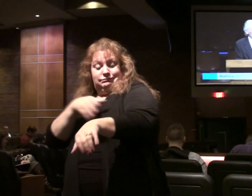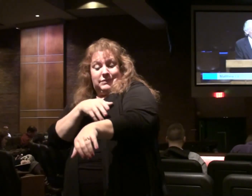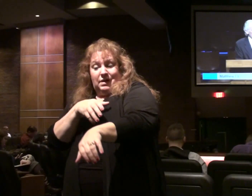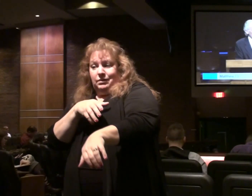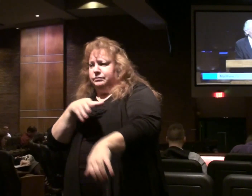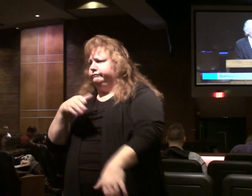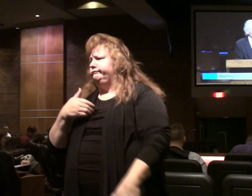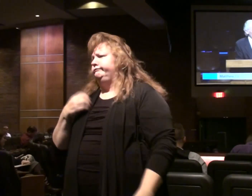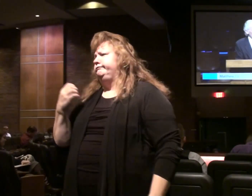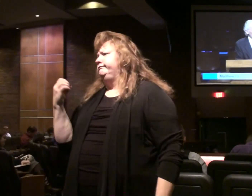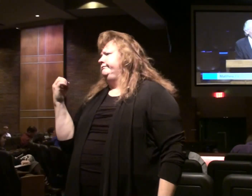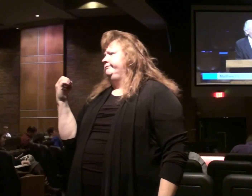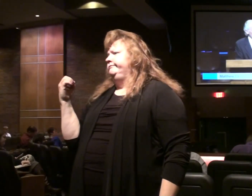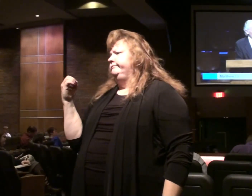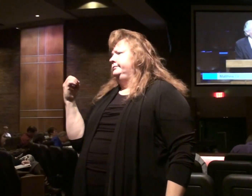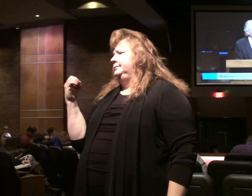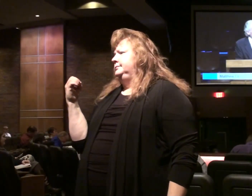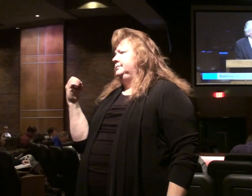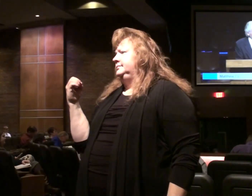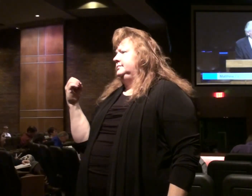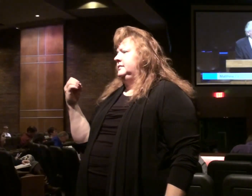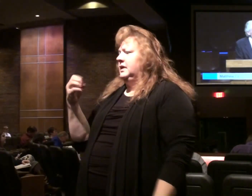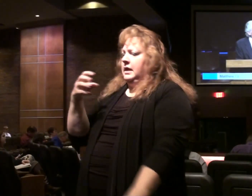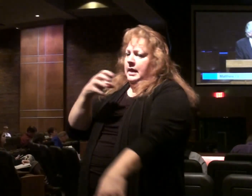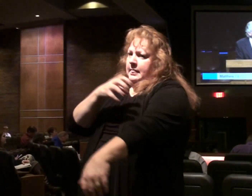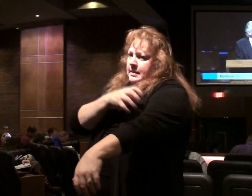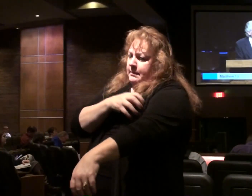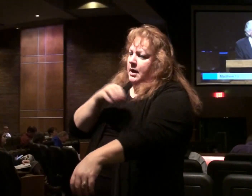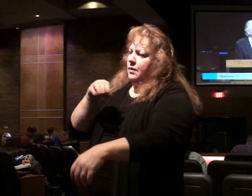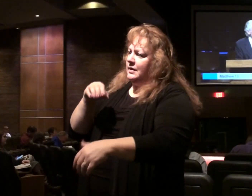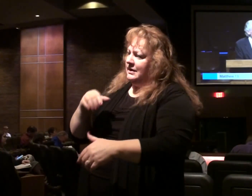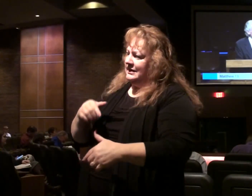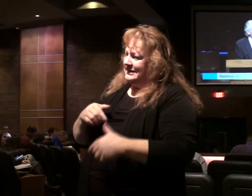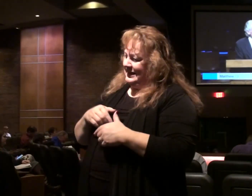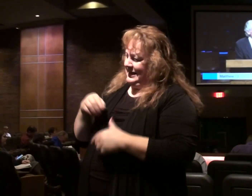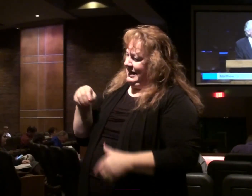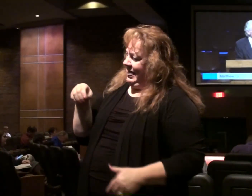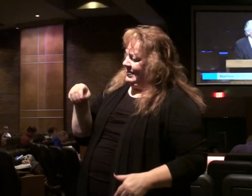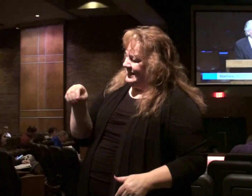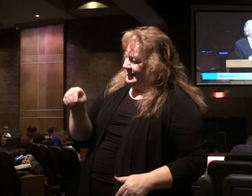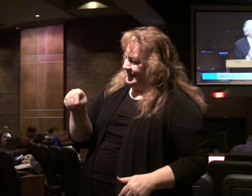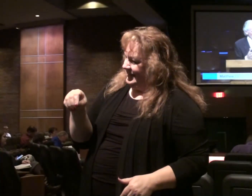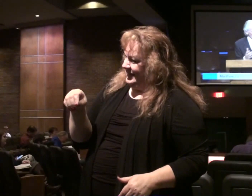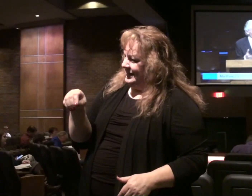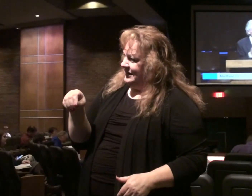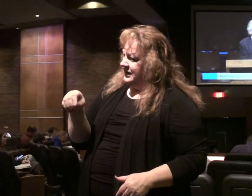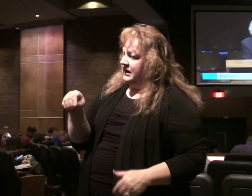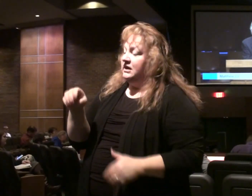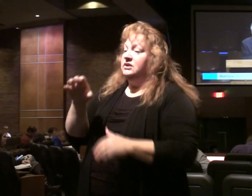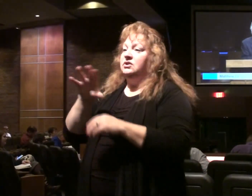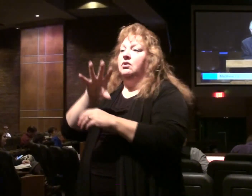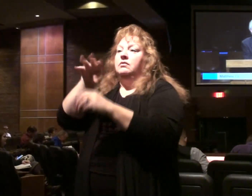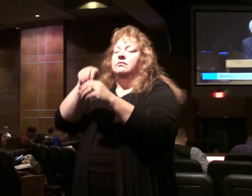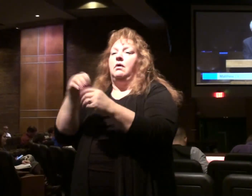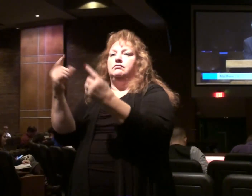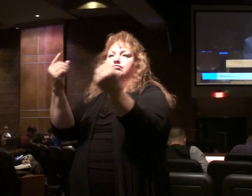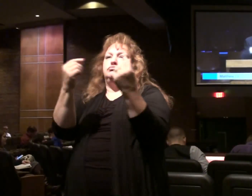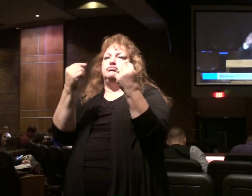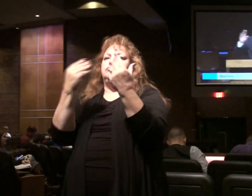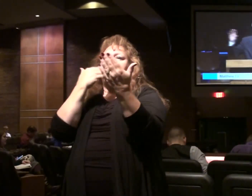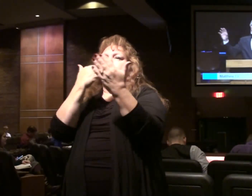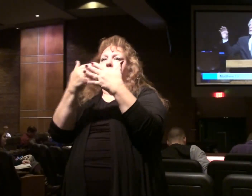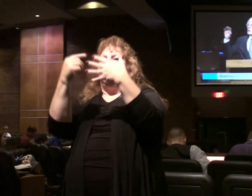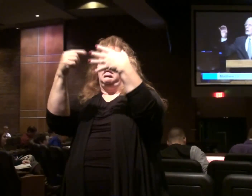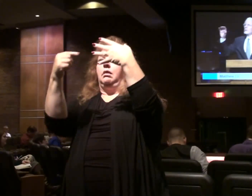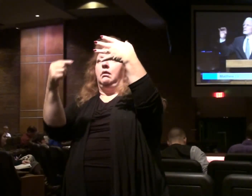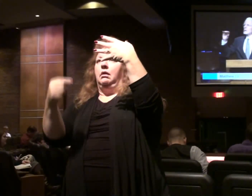is. The power in life is in the seed. So we have churches getting involved in all kinds of good